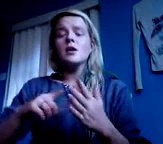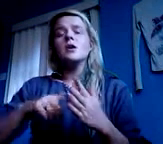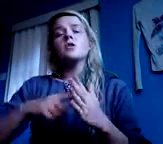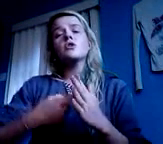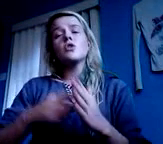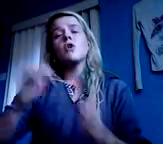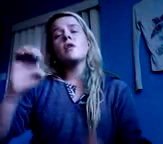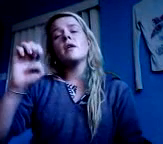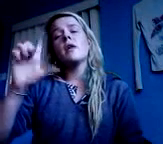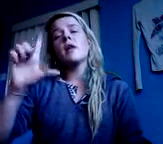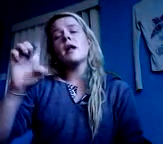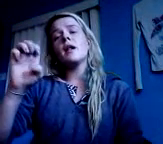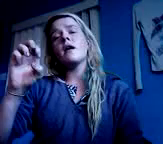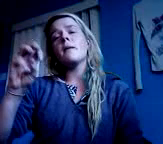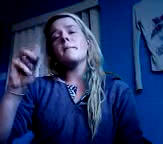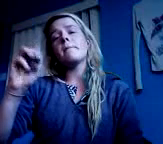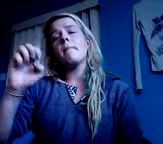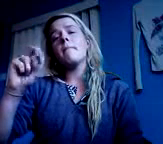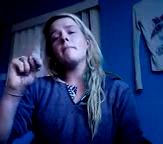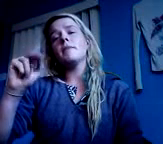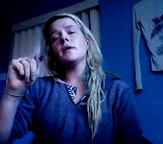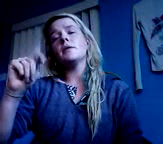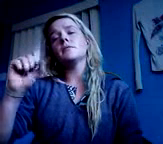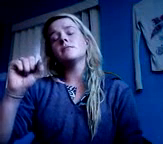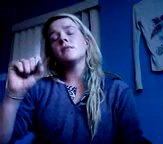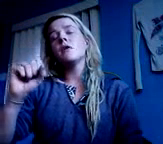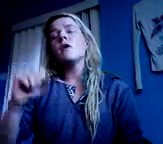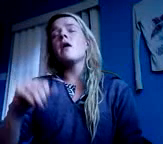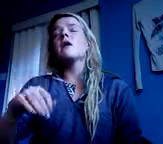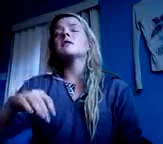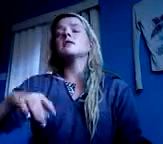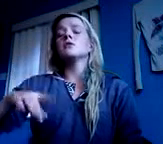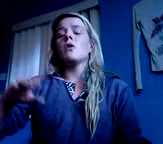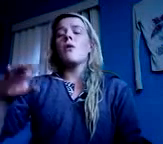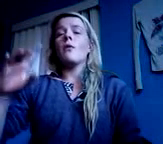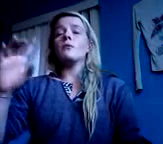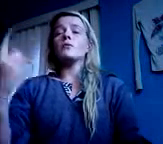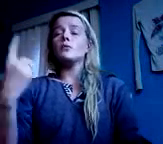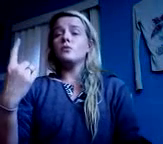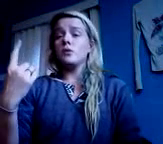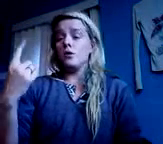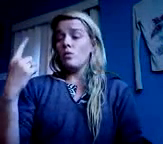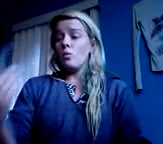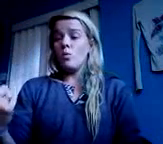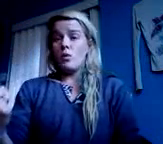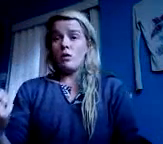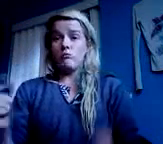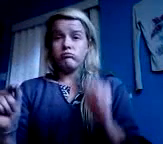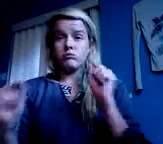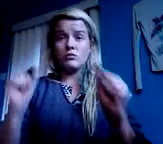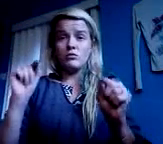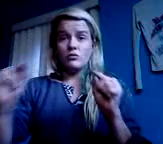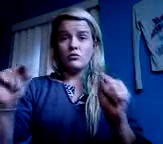of the equation. So in this equation, you can start with carbon, you can start with hydrogen, but it wouldn't be good to start with oxygen